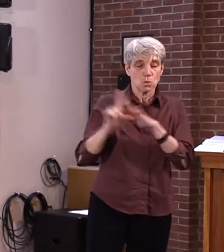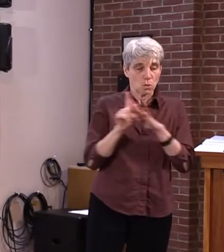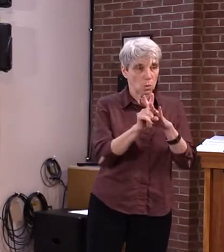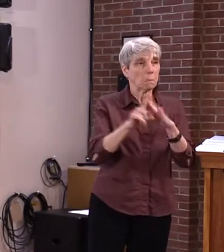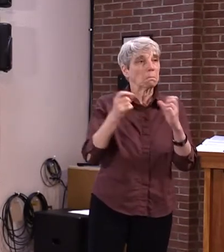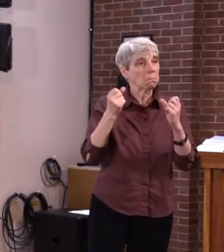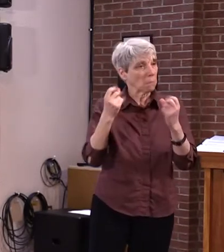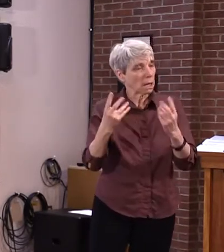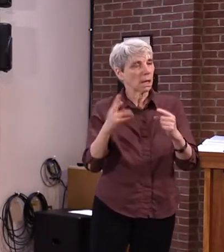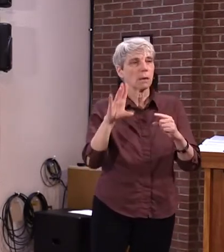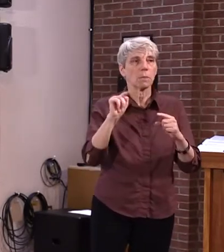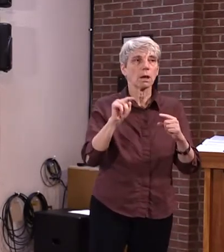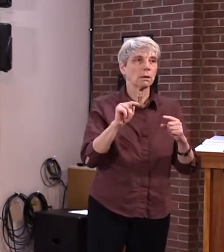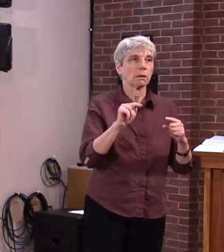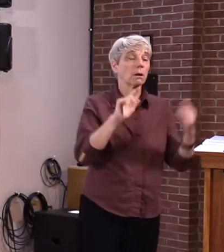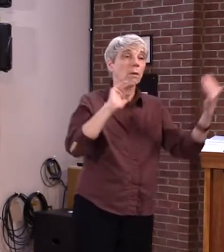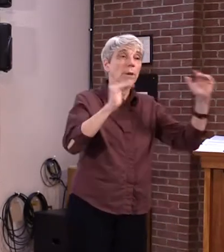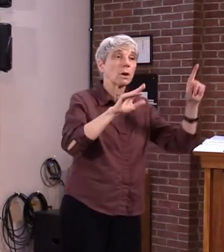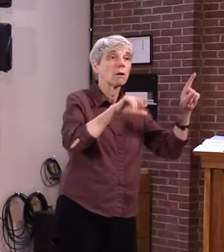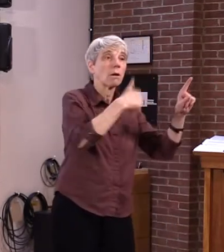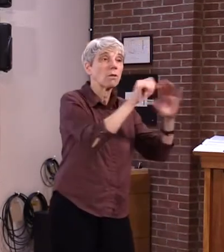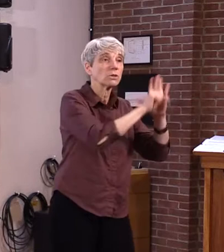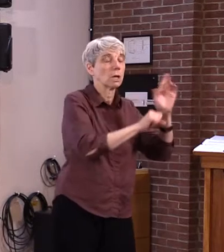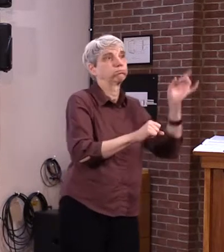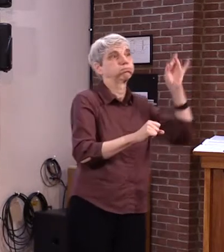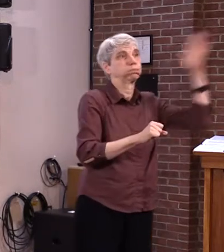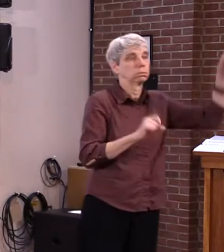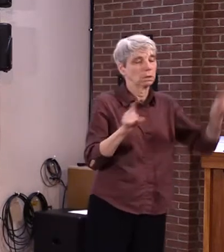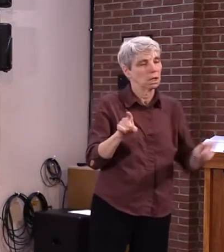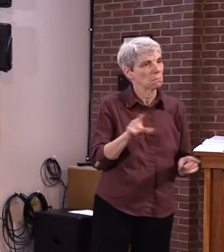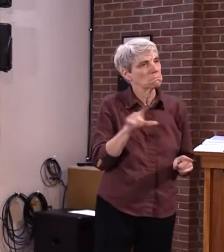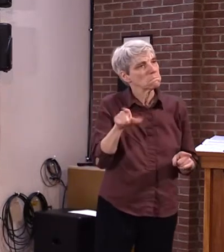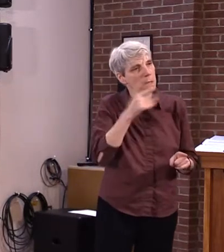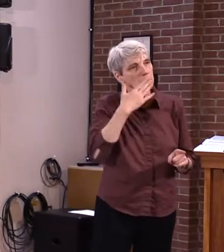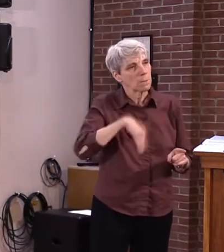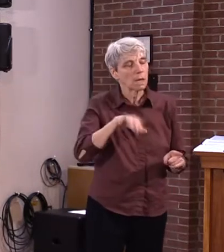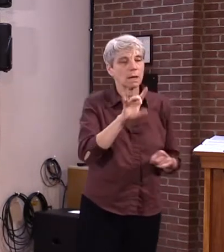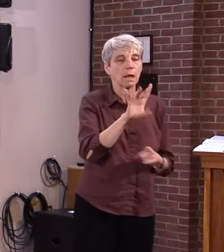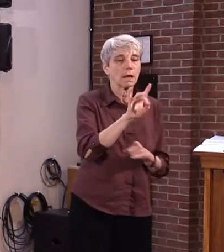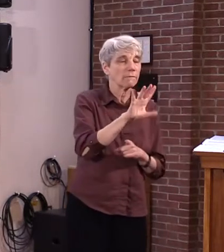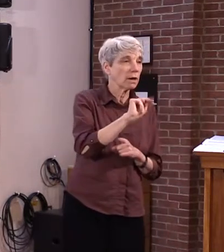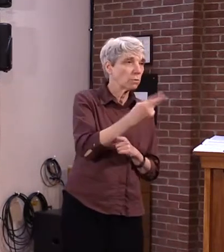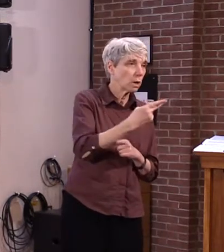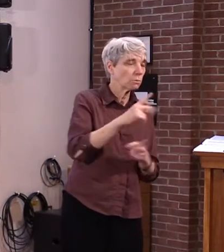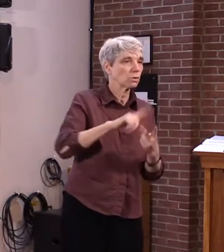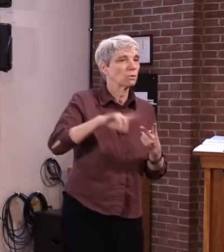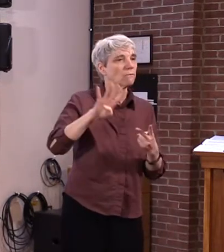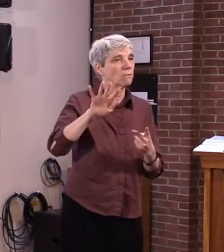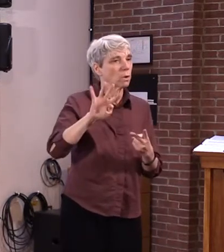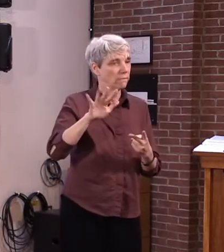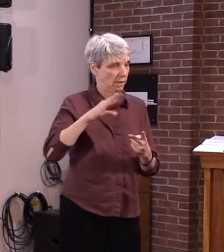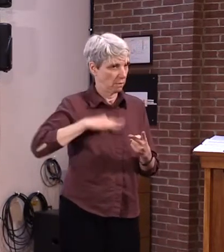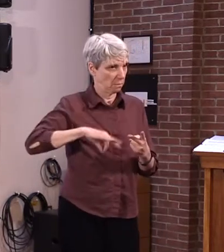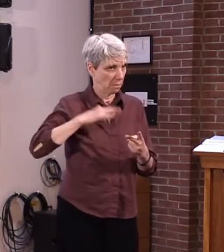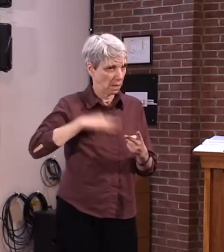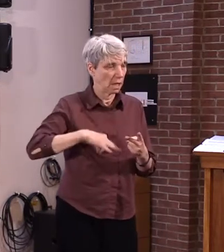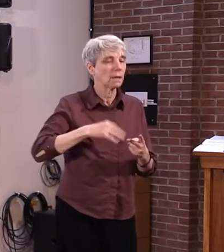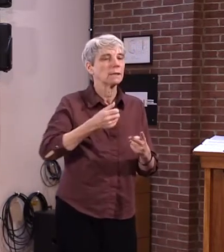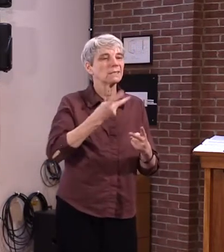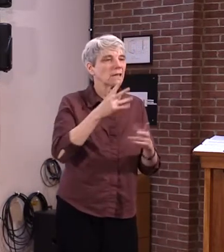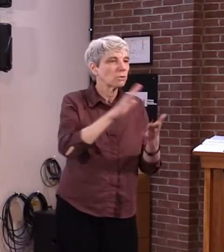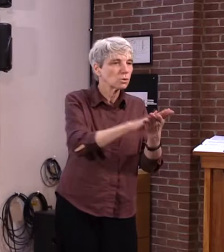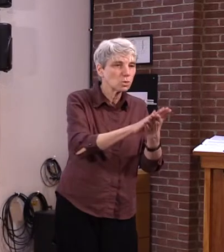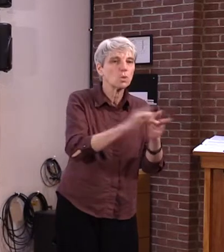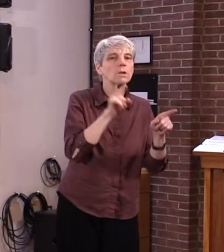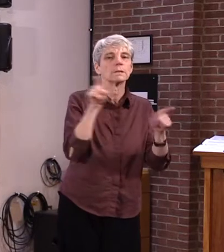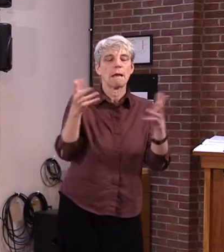relatively mild compared to the rest of the country. 85 cases in New Hampshire, 45 cases in Maine, impacting a number of schools in both of those